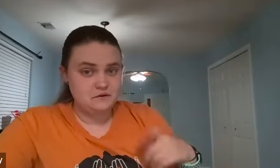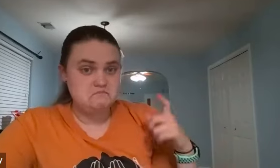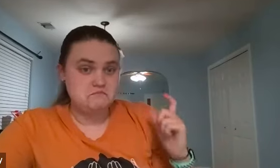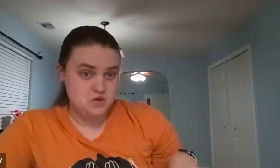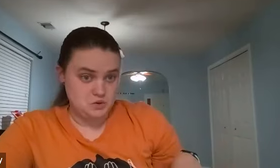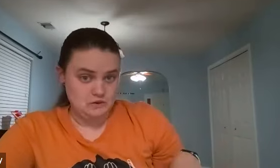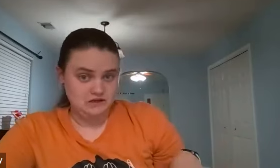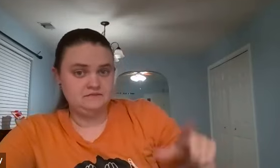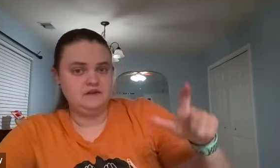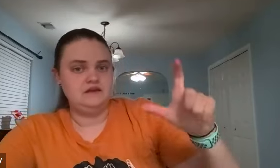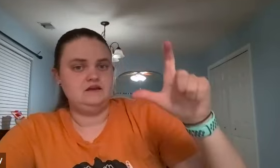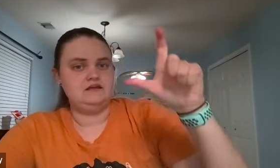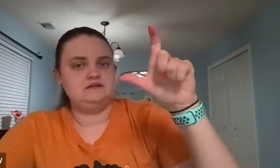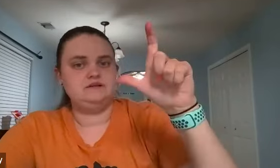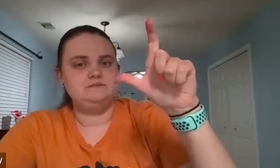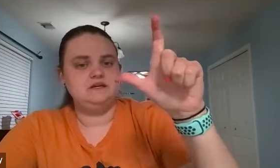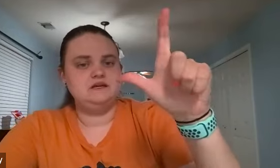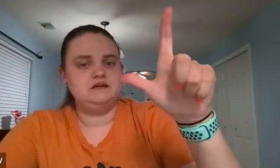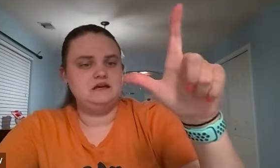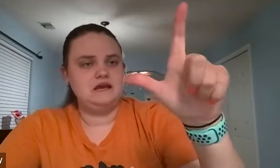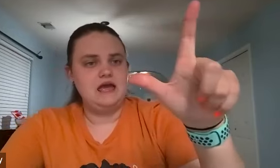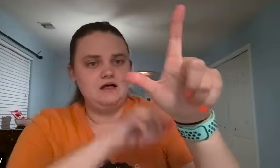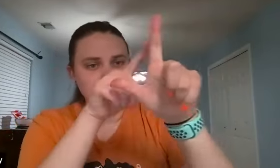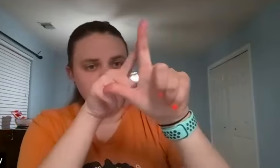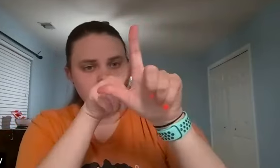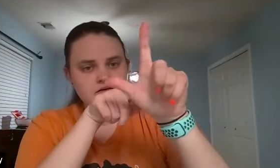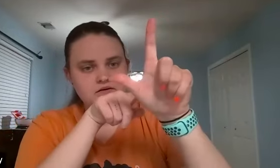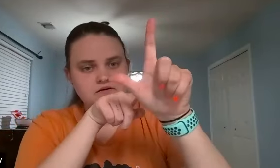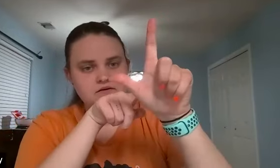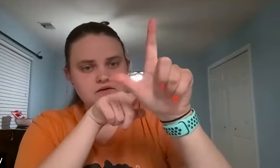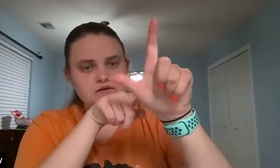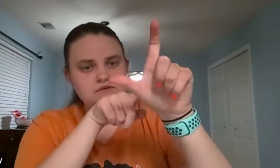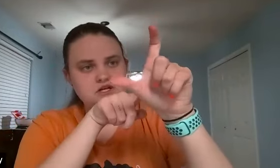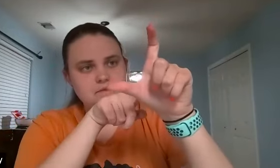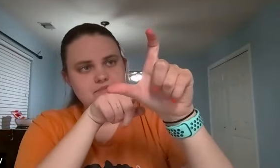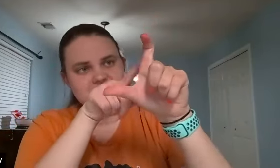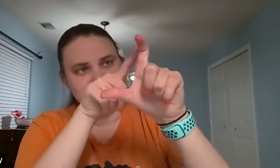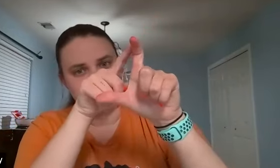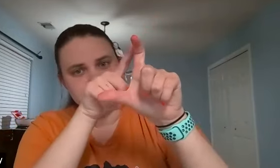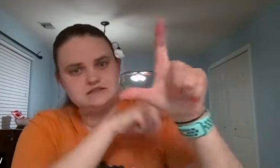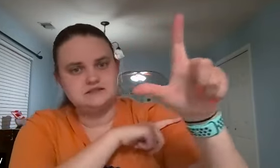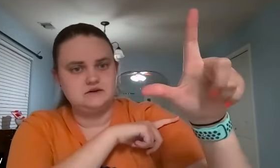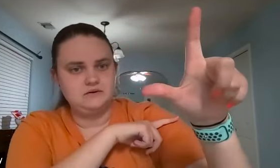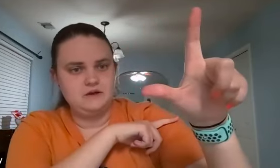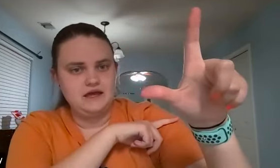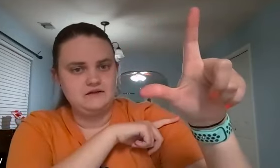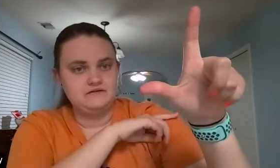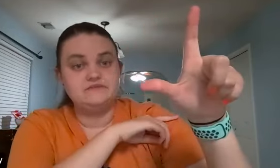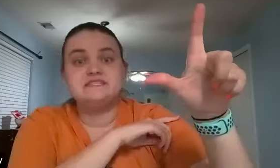for moon is going to be an L, but you're going to bend it. So the sign